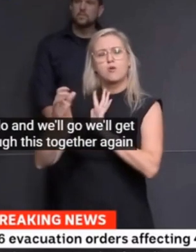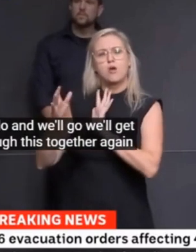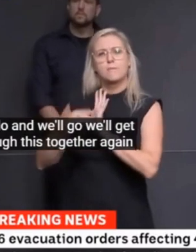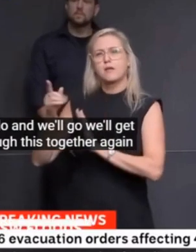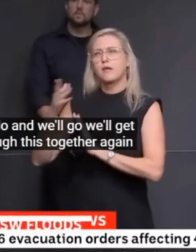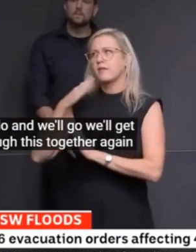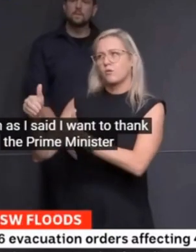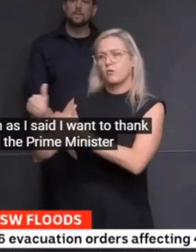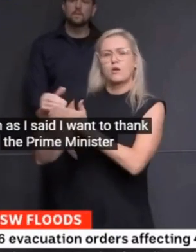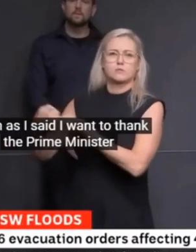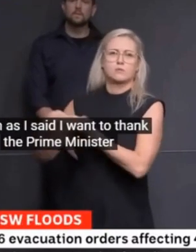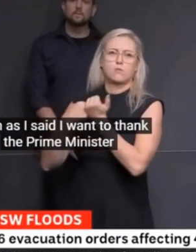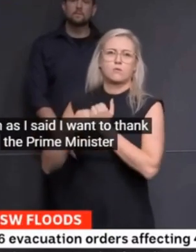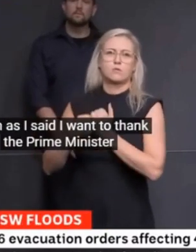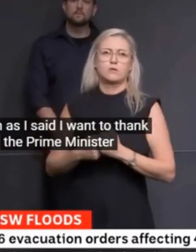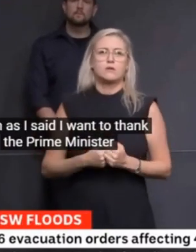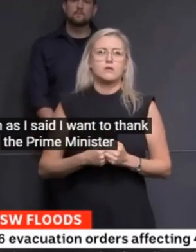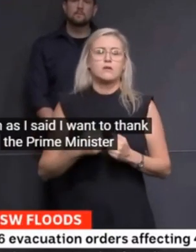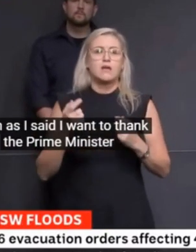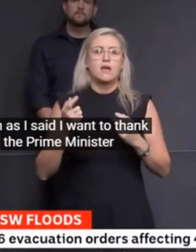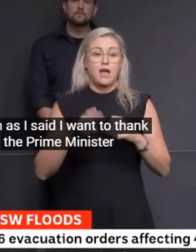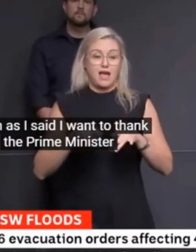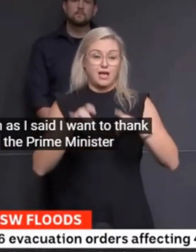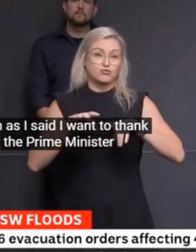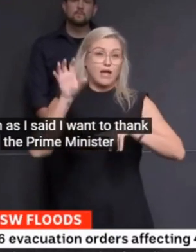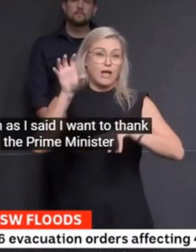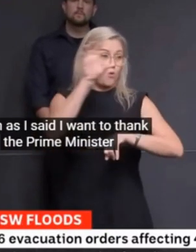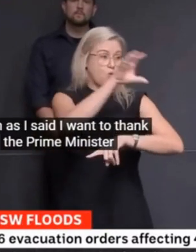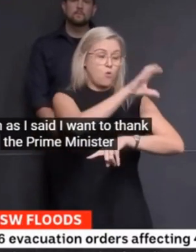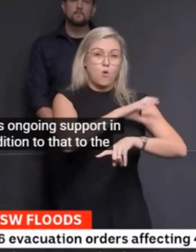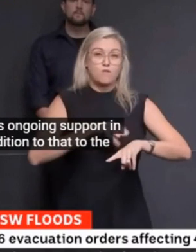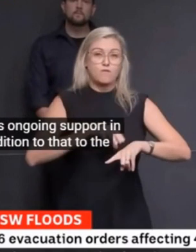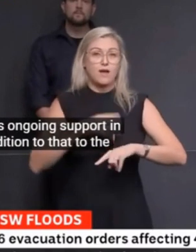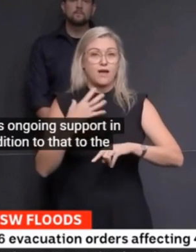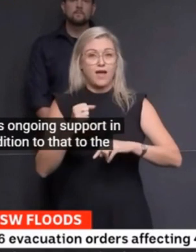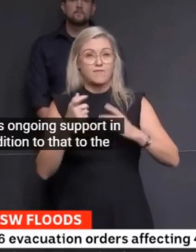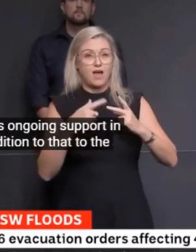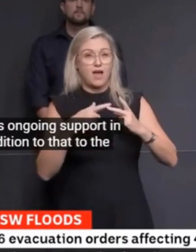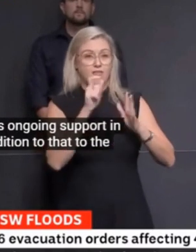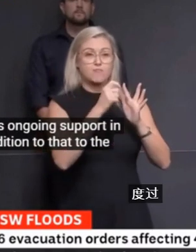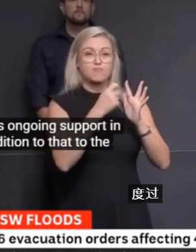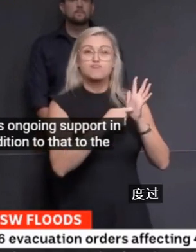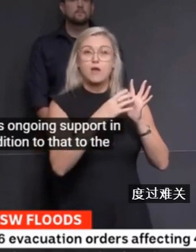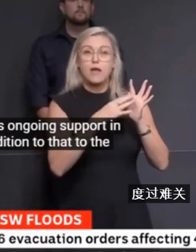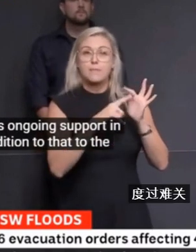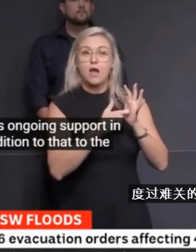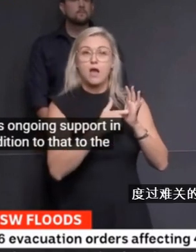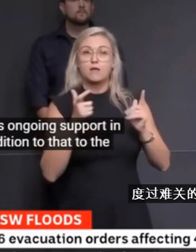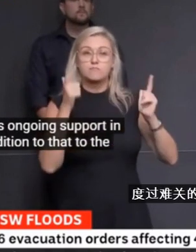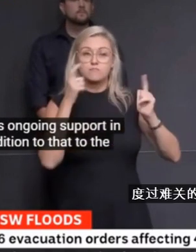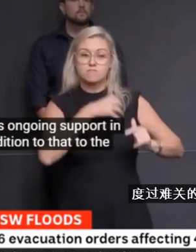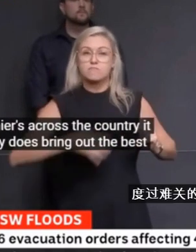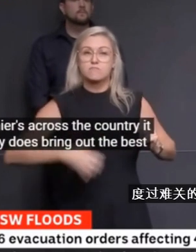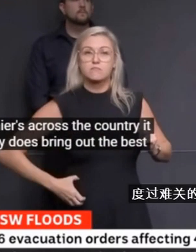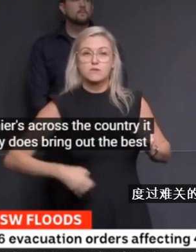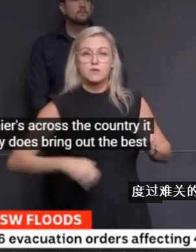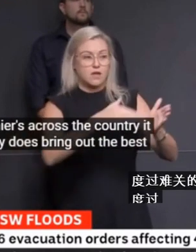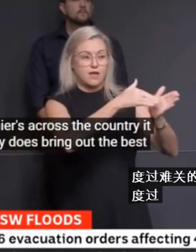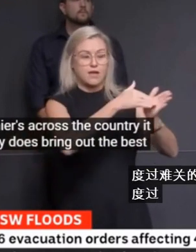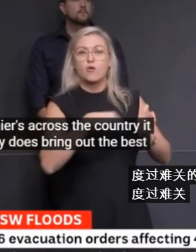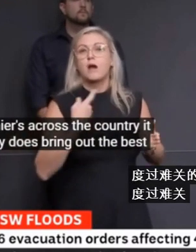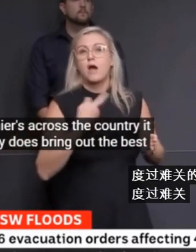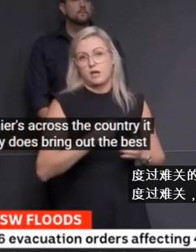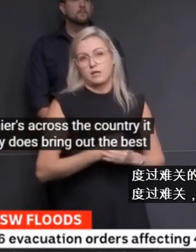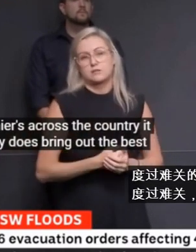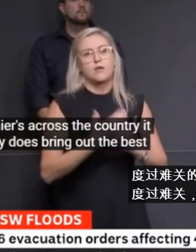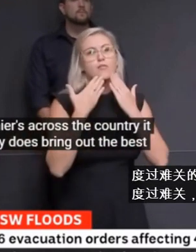that, to the premiers across the country, it really does bring out the best in our nation to have many premiers offering that support to help get us